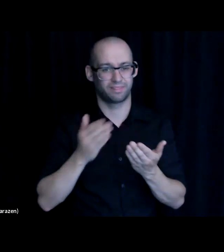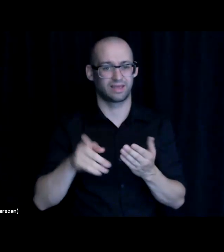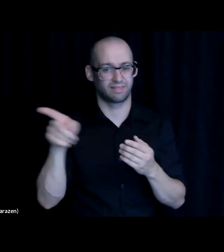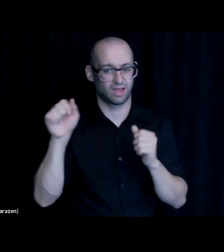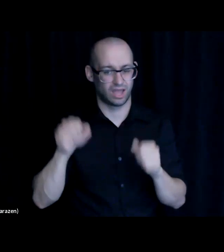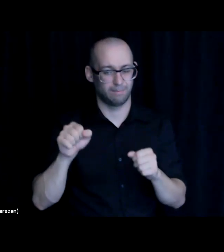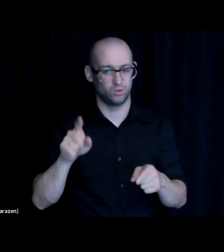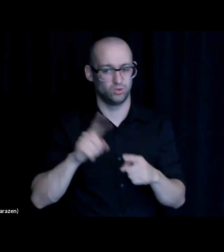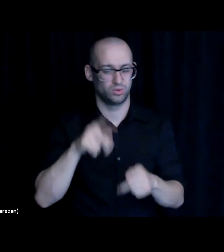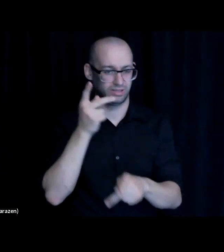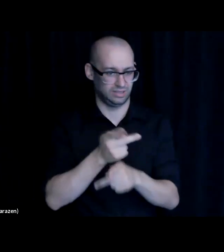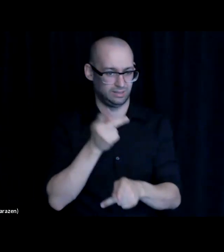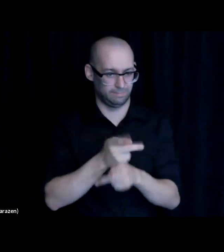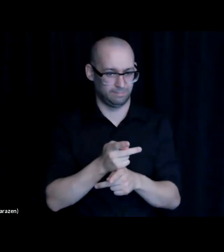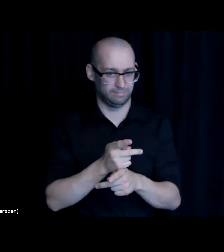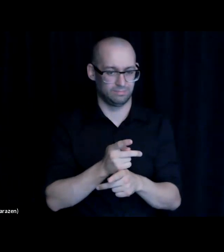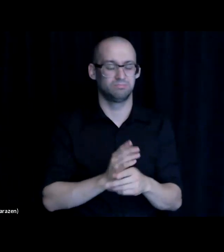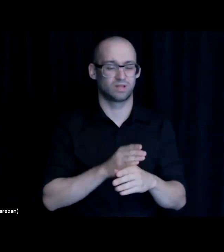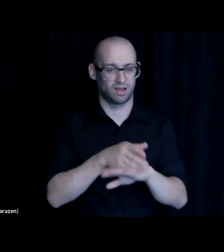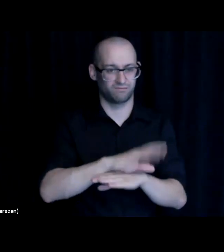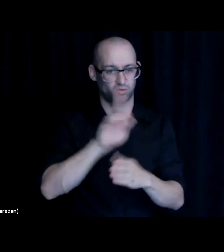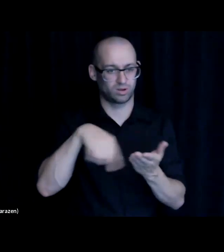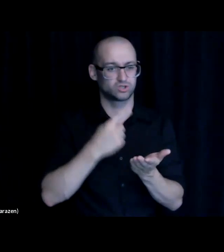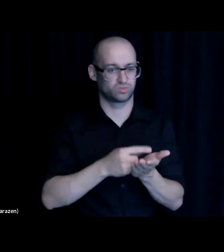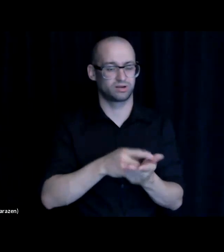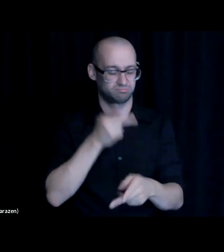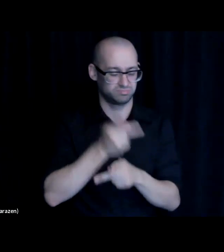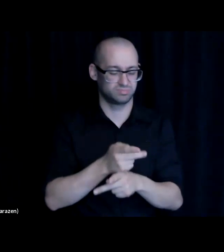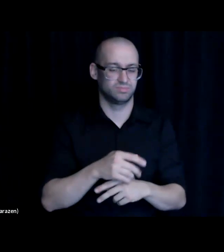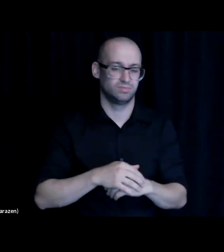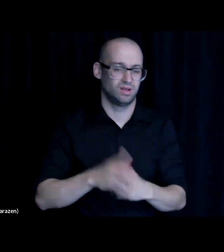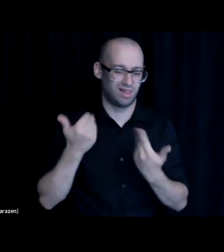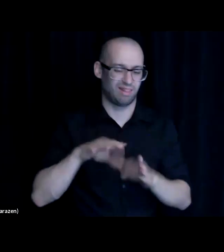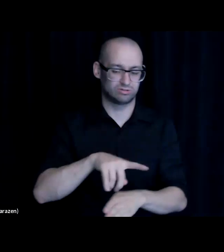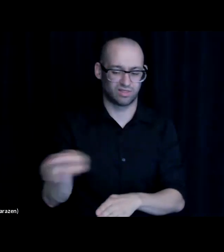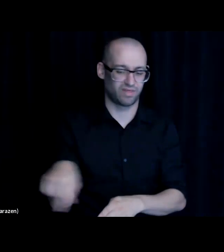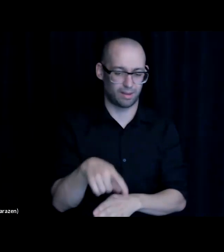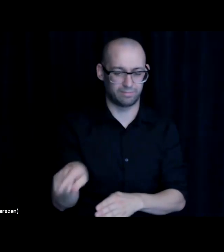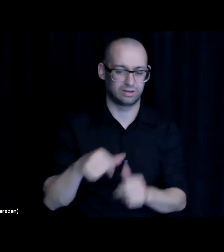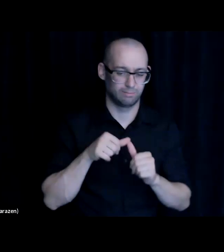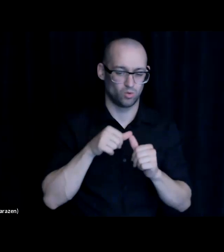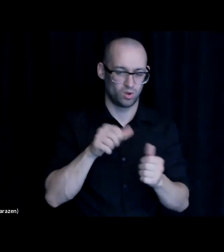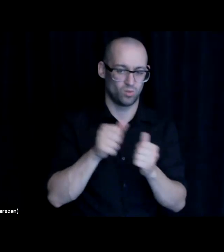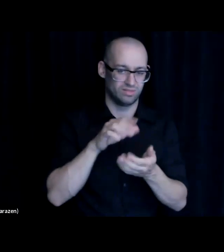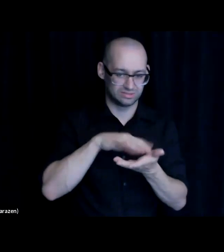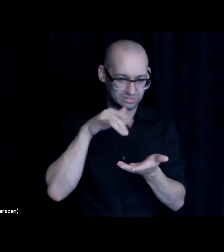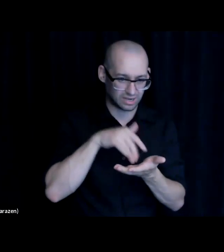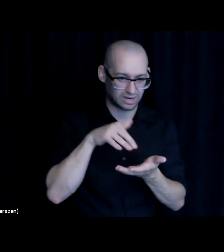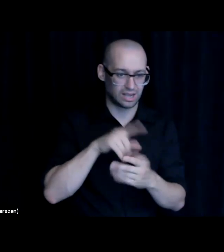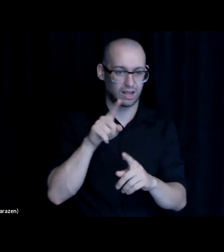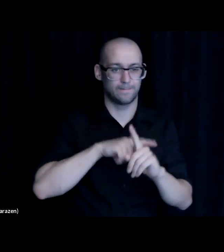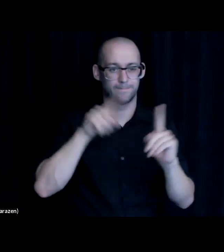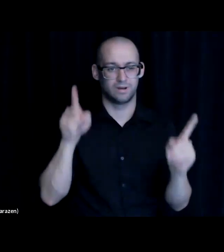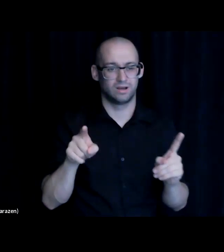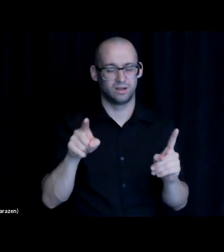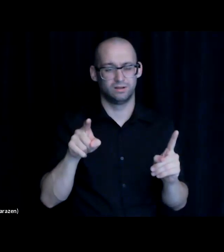keep, especially upon graduation, but it allows them to not only continue their studies when they're not in our classrooms,